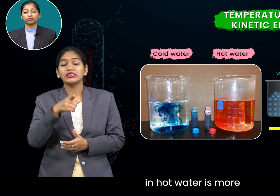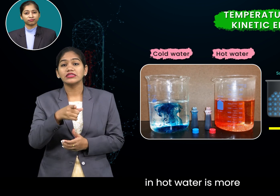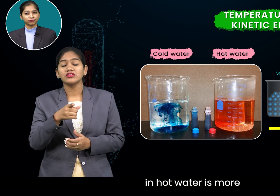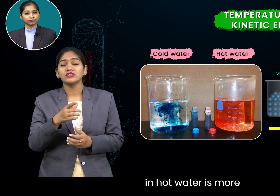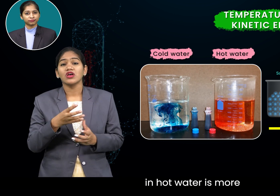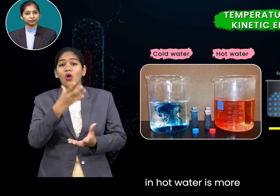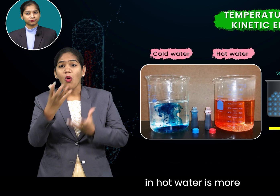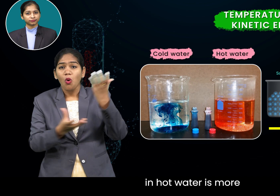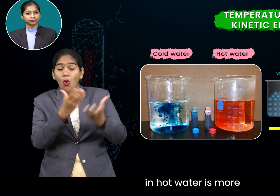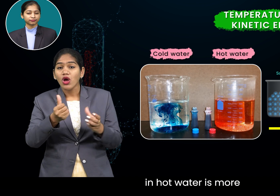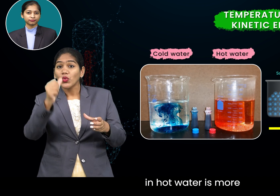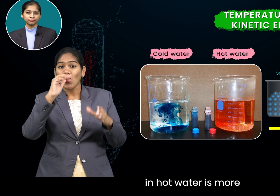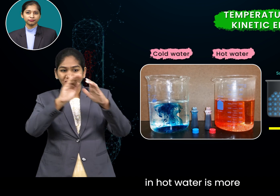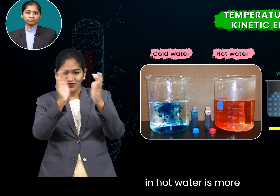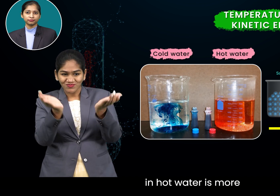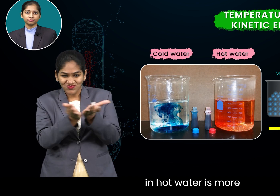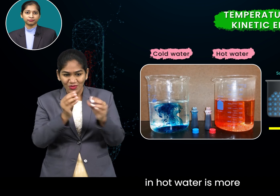more.